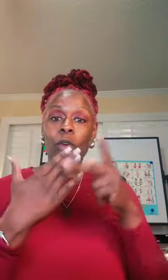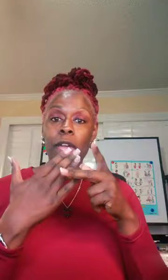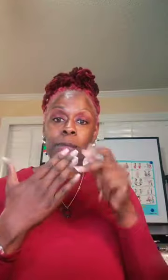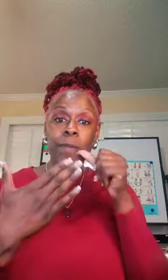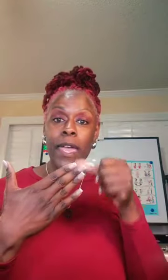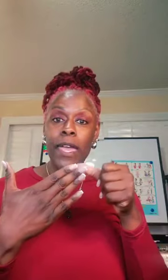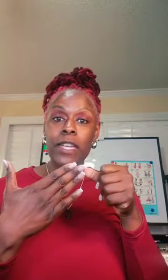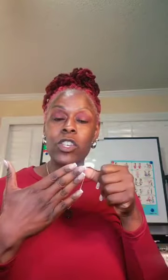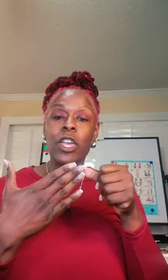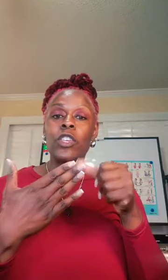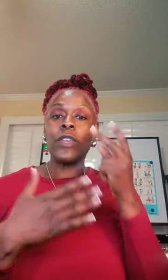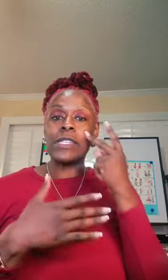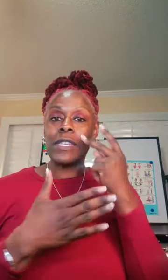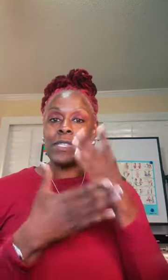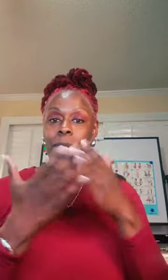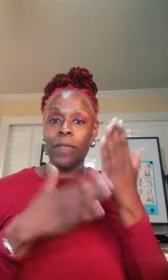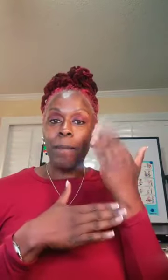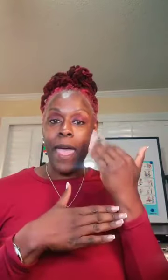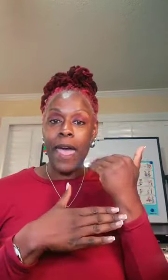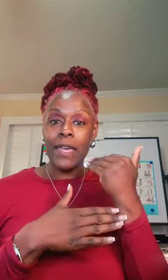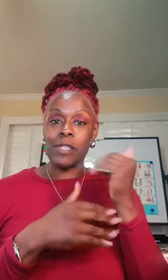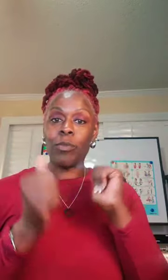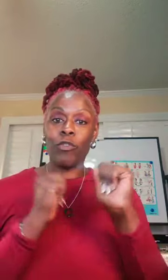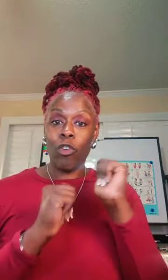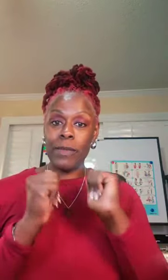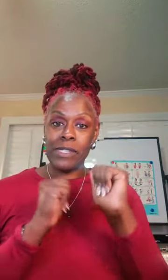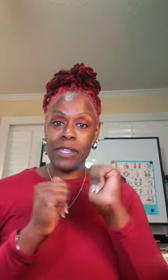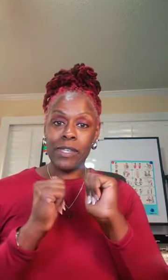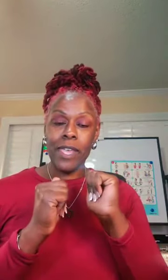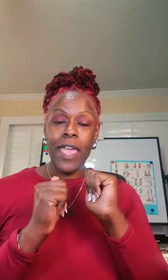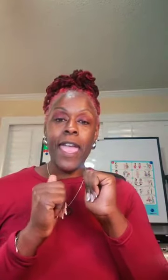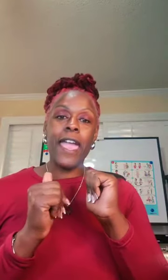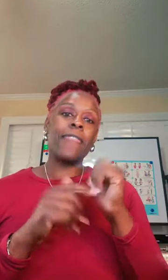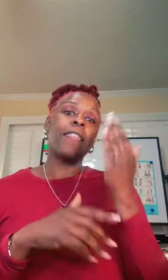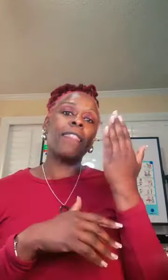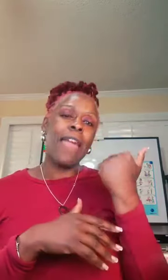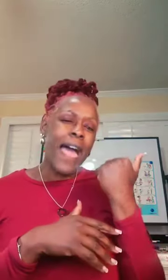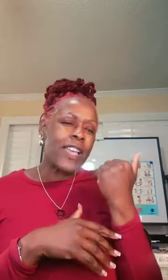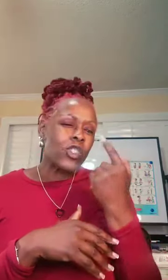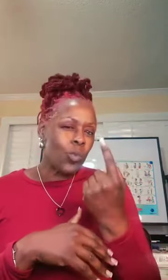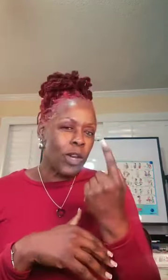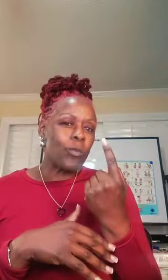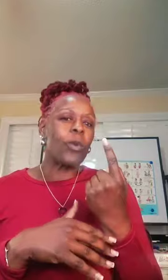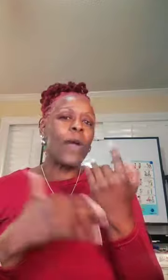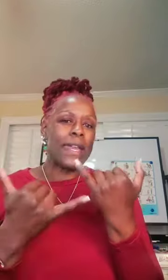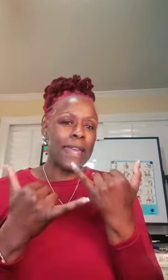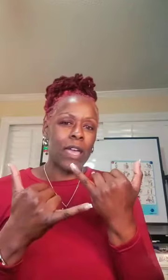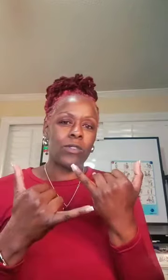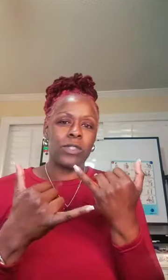programs page, you can see some of the past performances. And the last one, we're right now